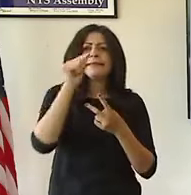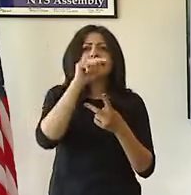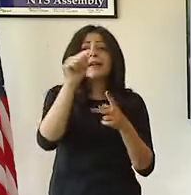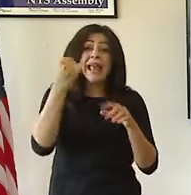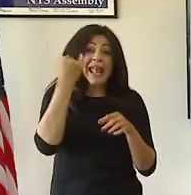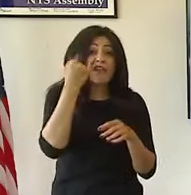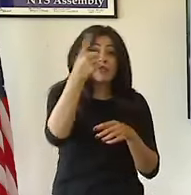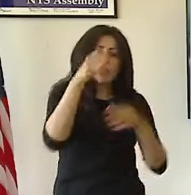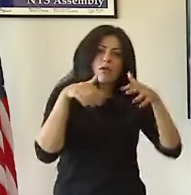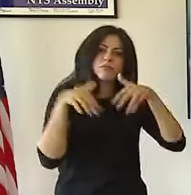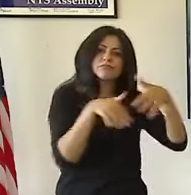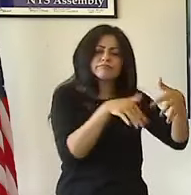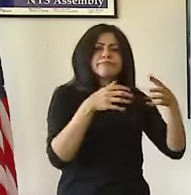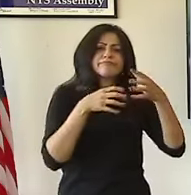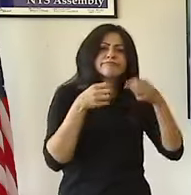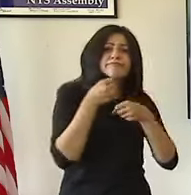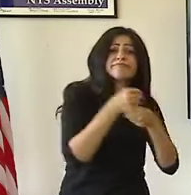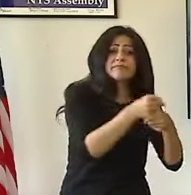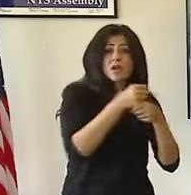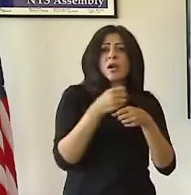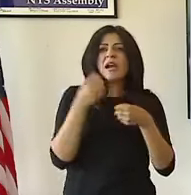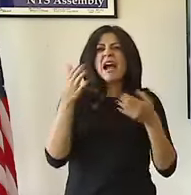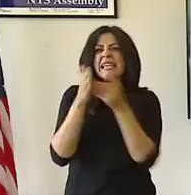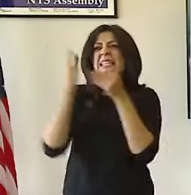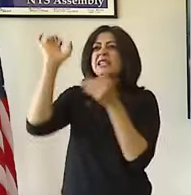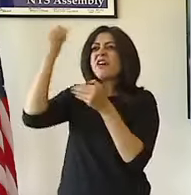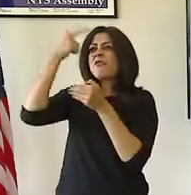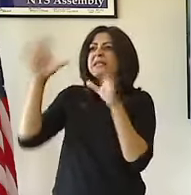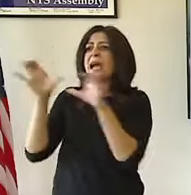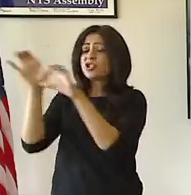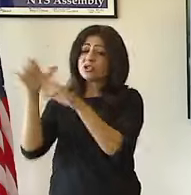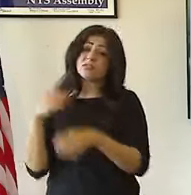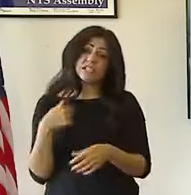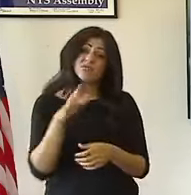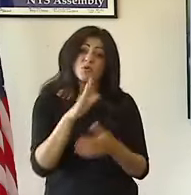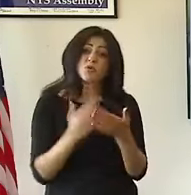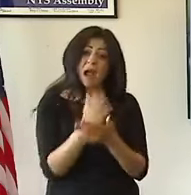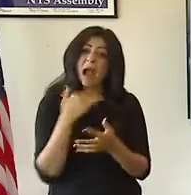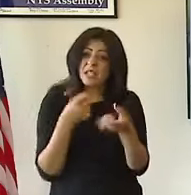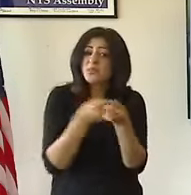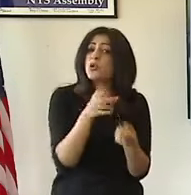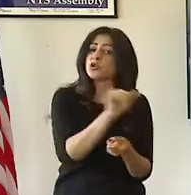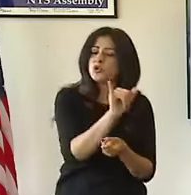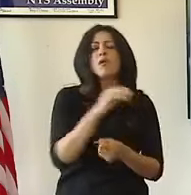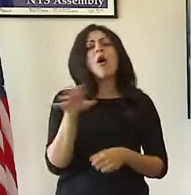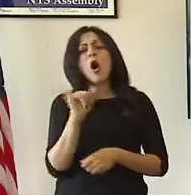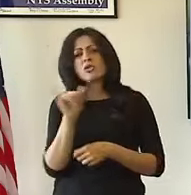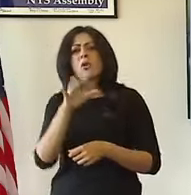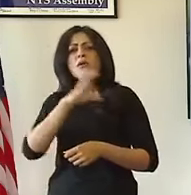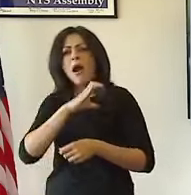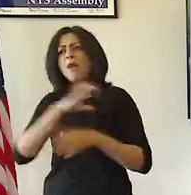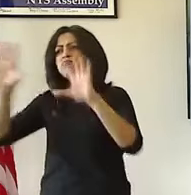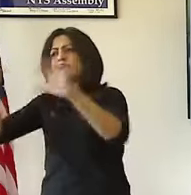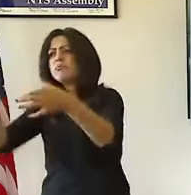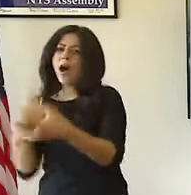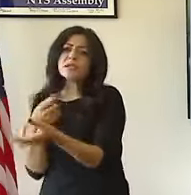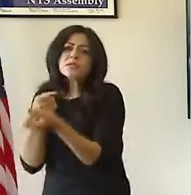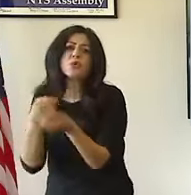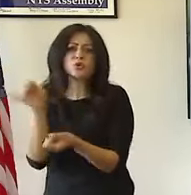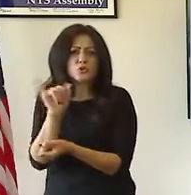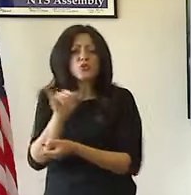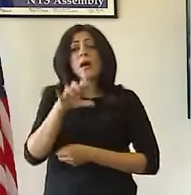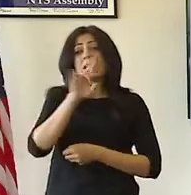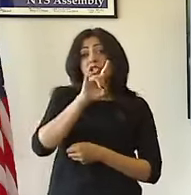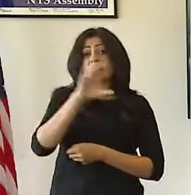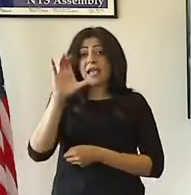you're protesting the governor's action, you have every right to do that, and I support that as well. I also support law enforcement and the men and women in law enforcement, and Dutchess